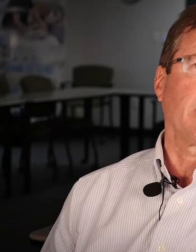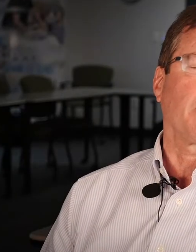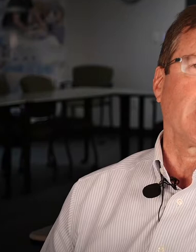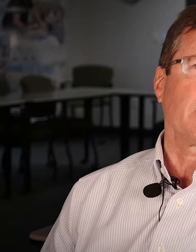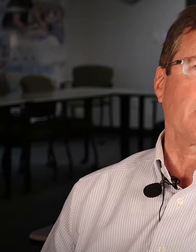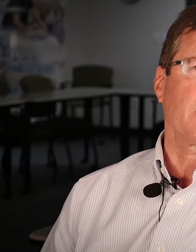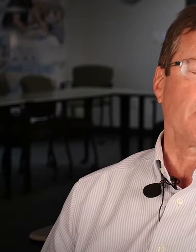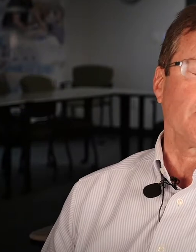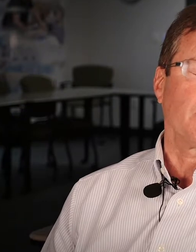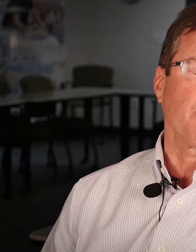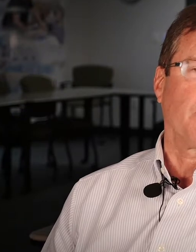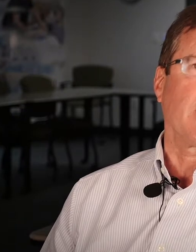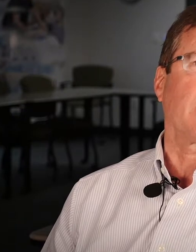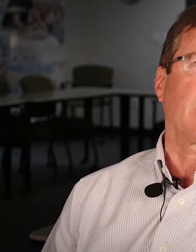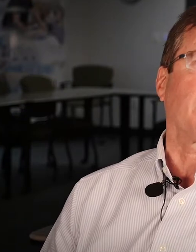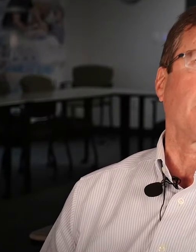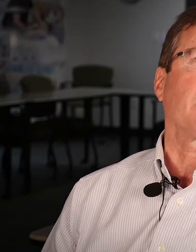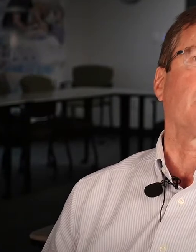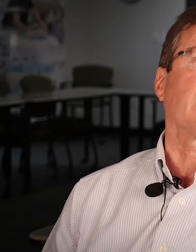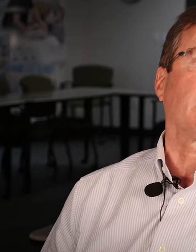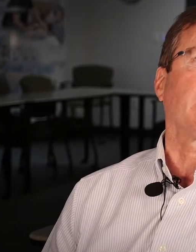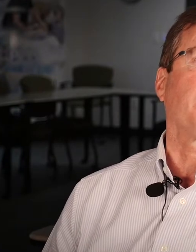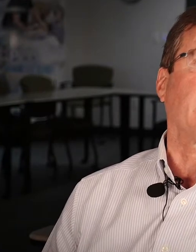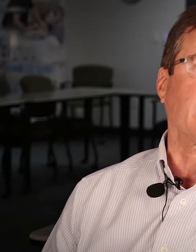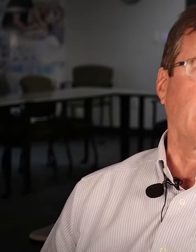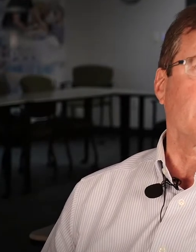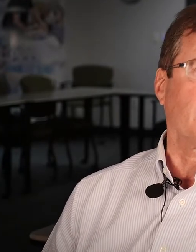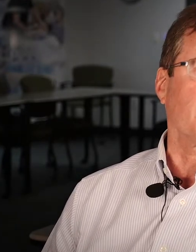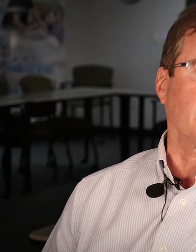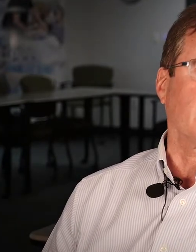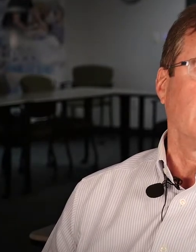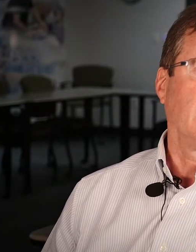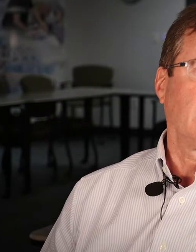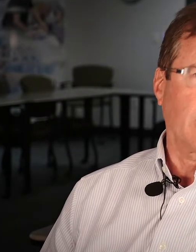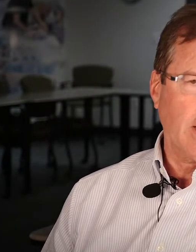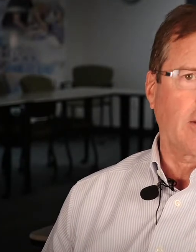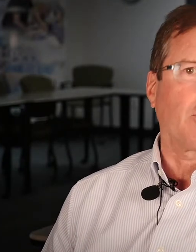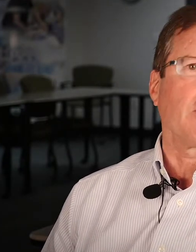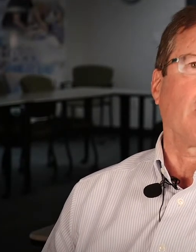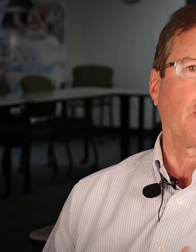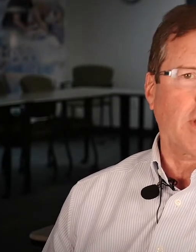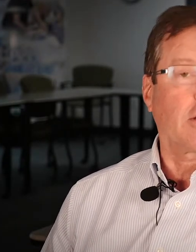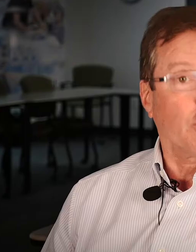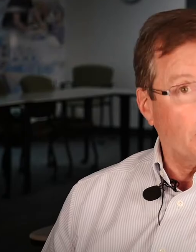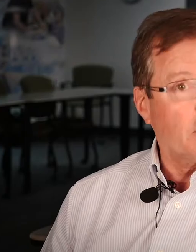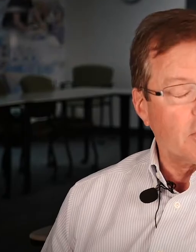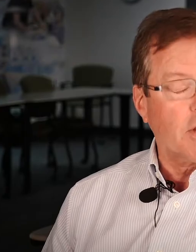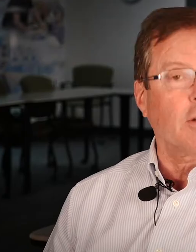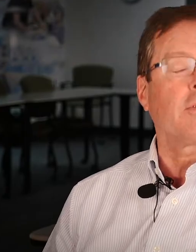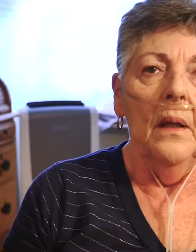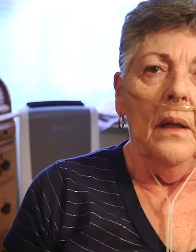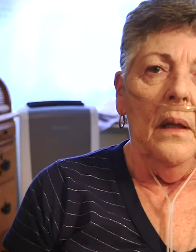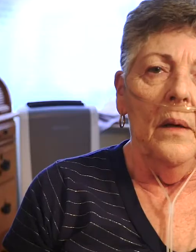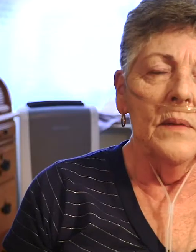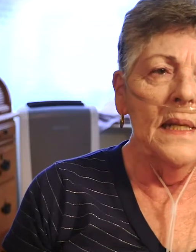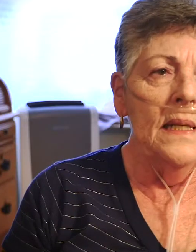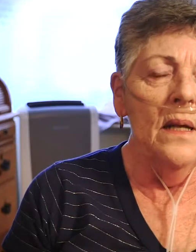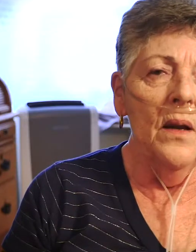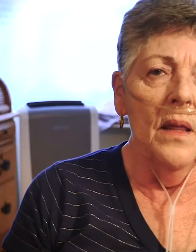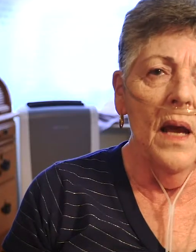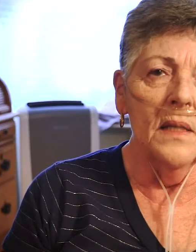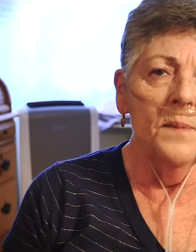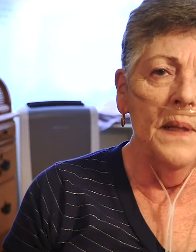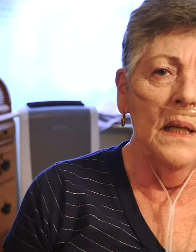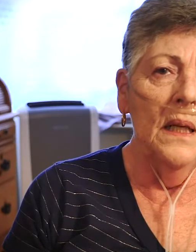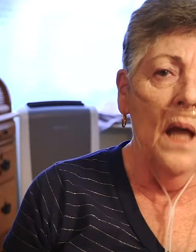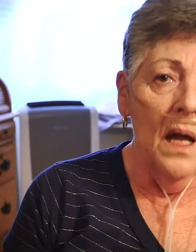no plan in place to prevent that patient coming back into hospital again when the whole cycle repeats itself. I was in and out